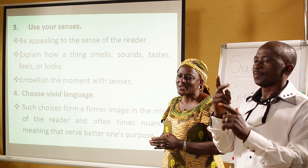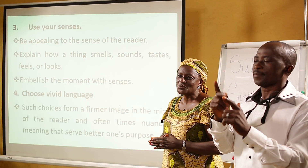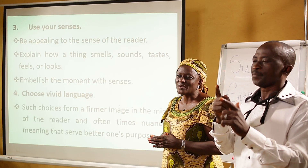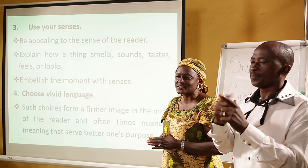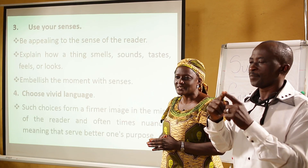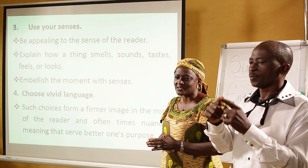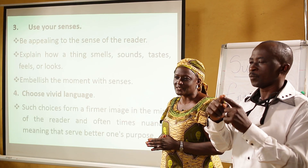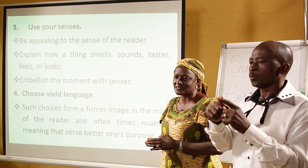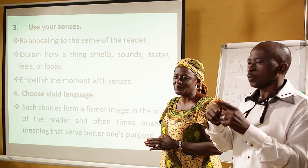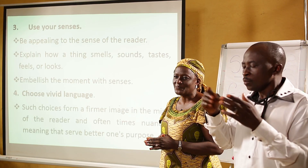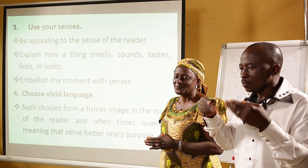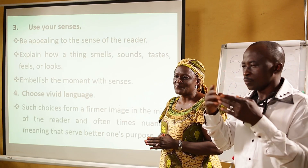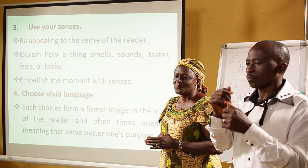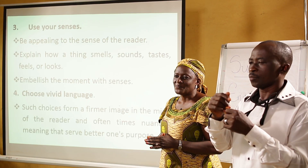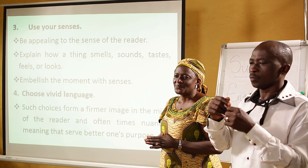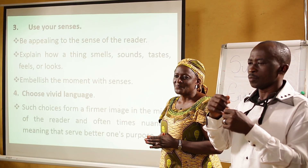the moment with senses.